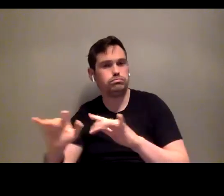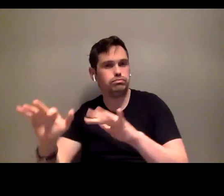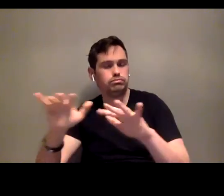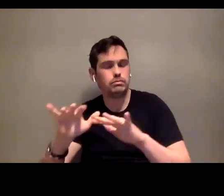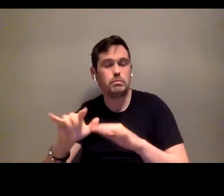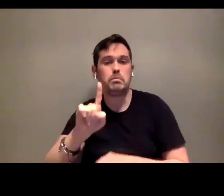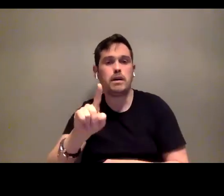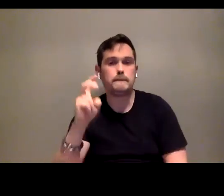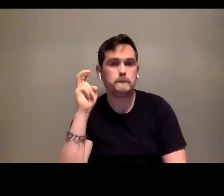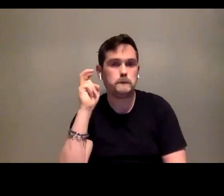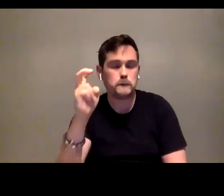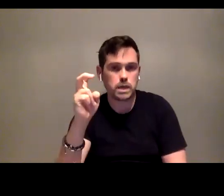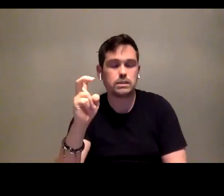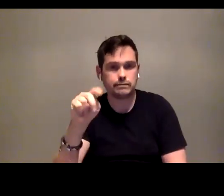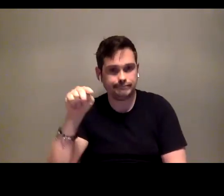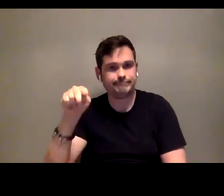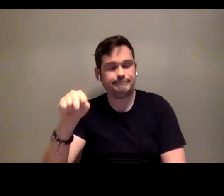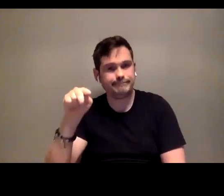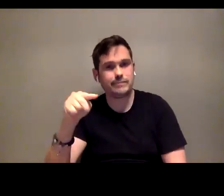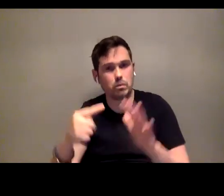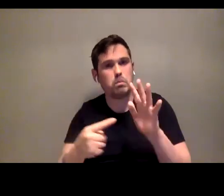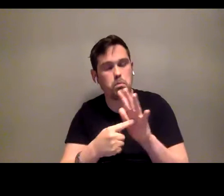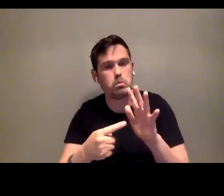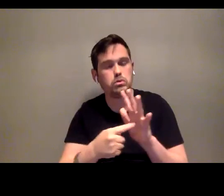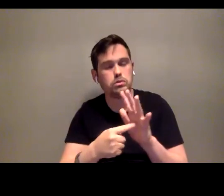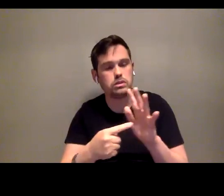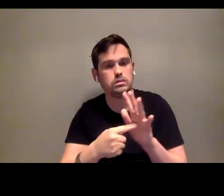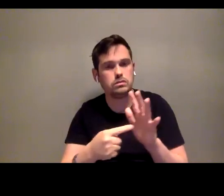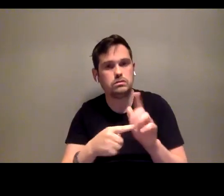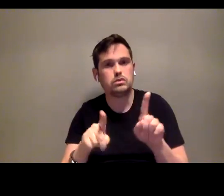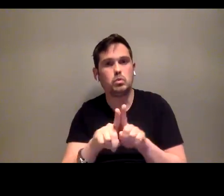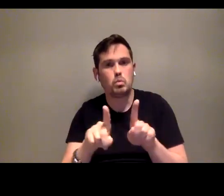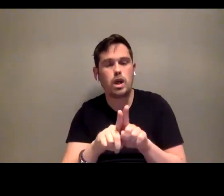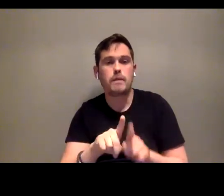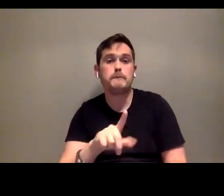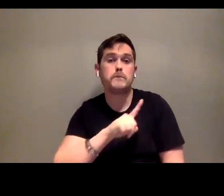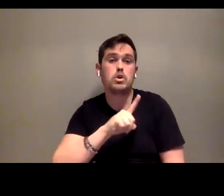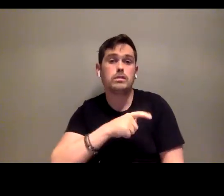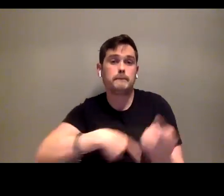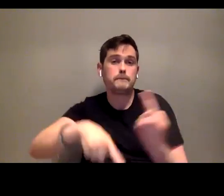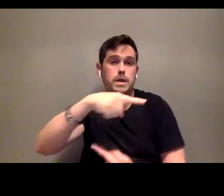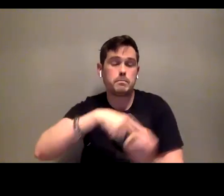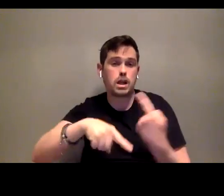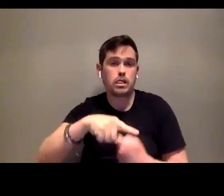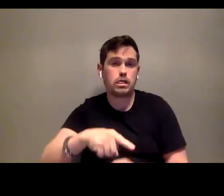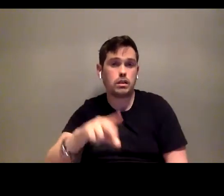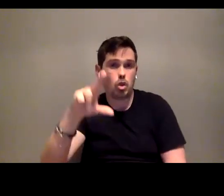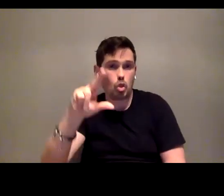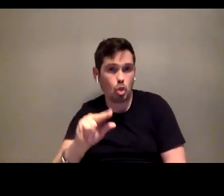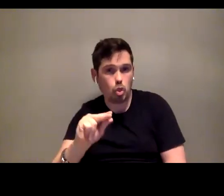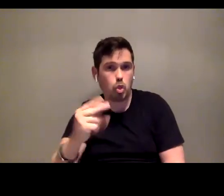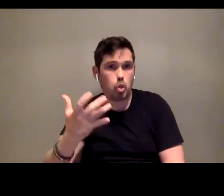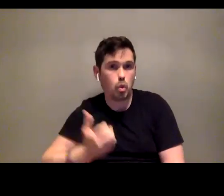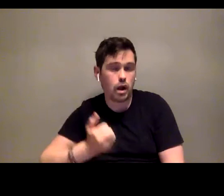play in reducing our transport emissions. They're a key service, largely used by people on lowest income, and should be run in the interests of passengers and